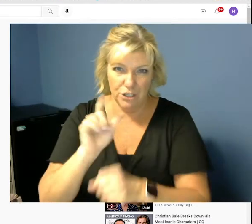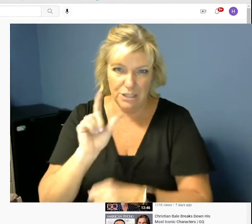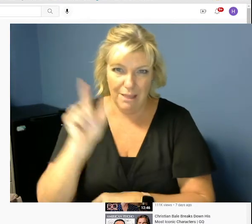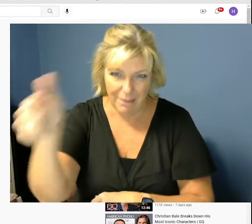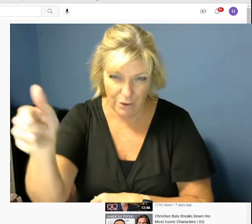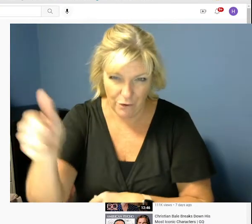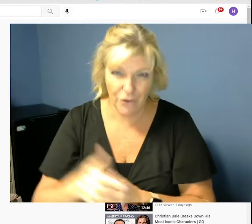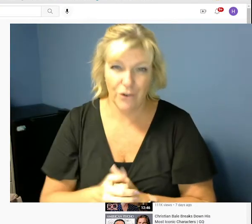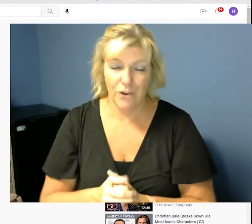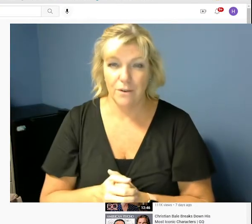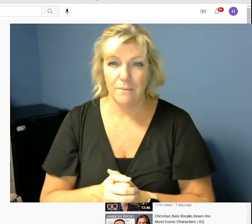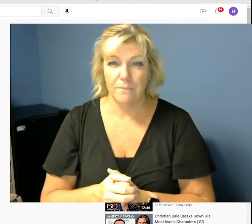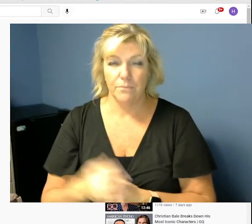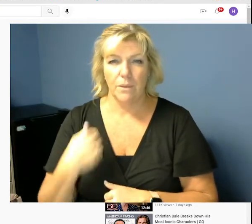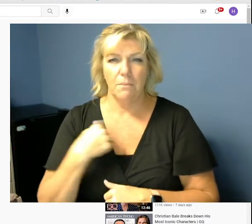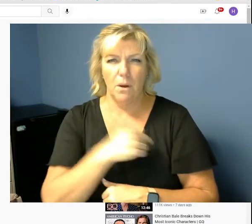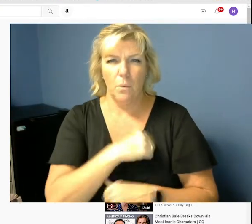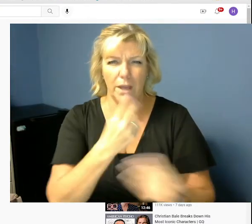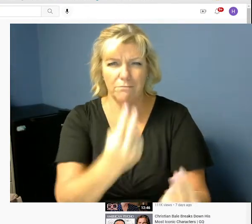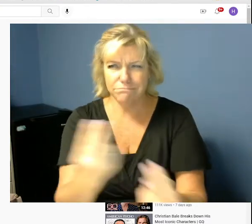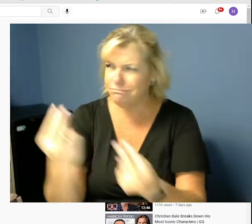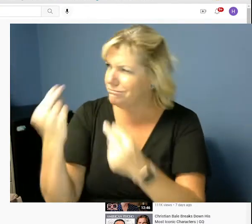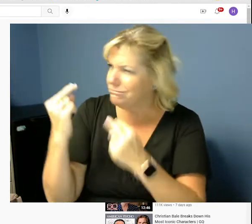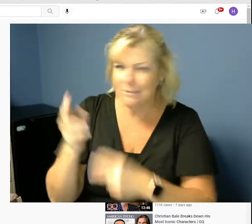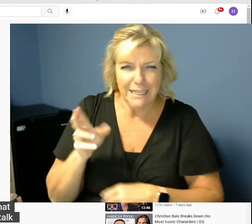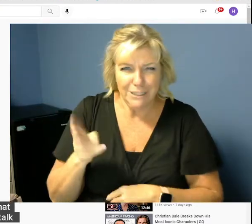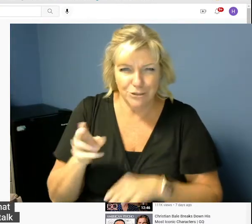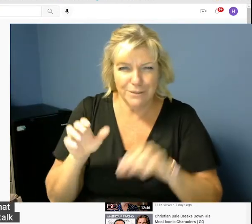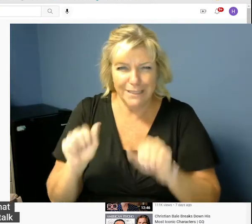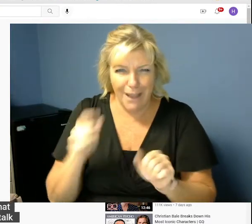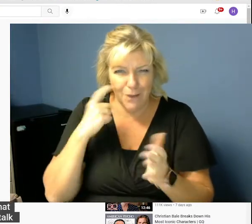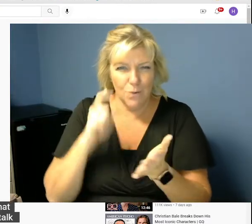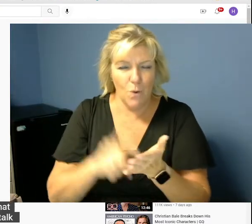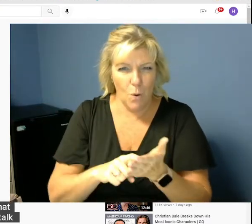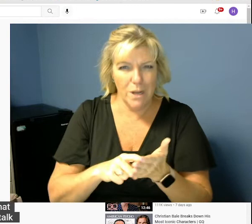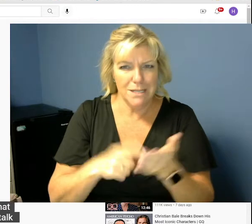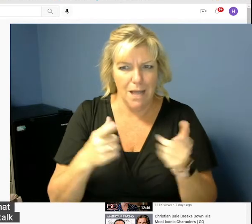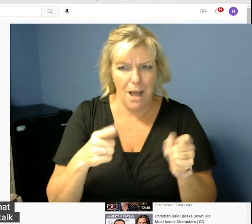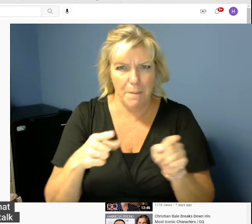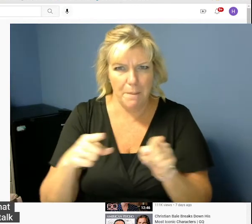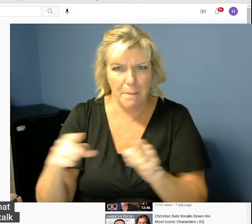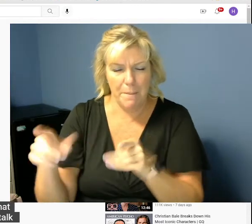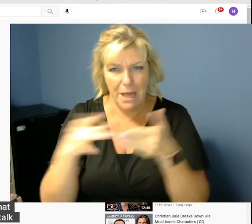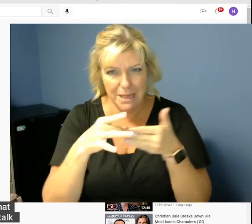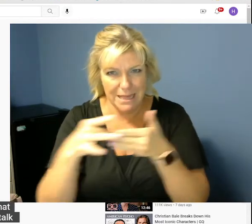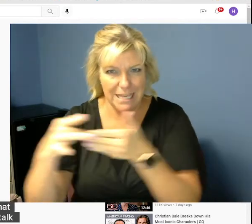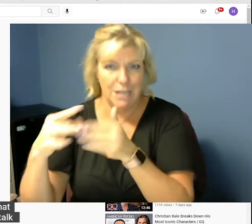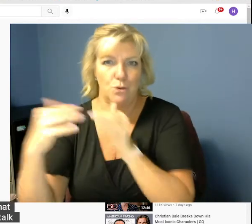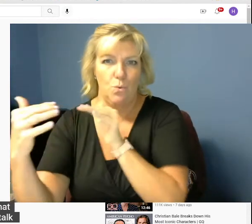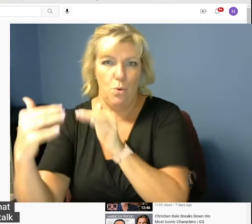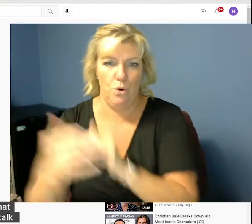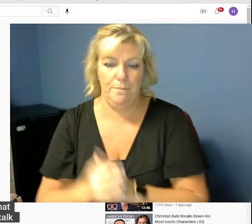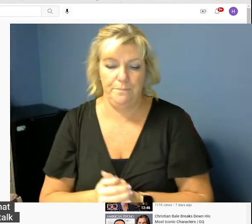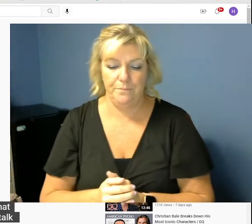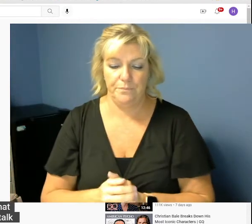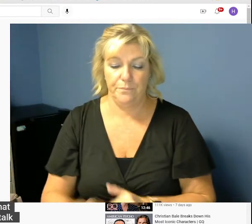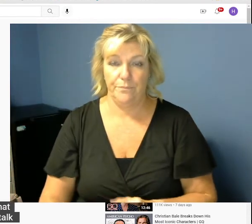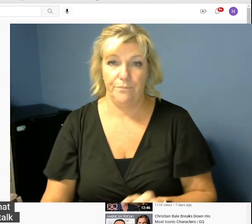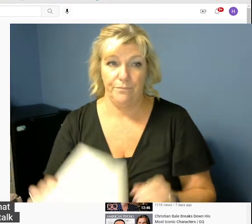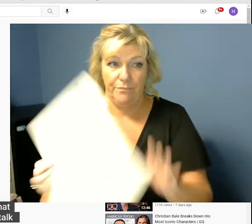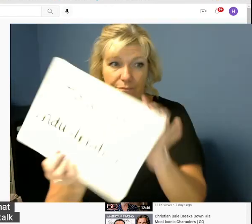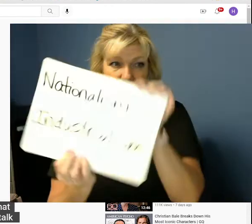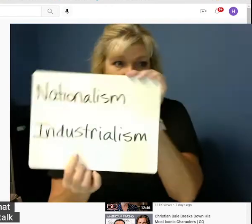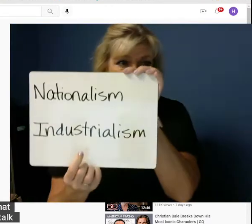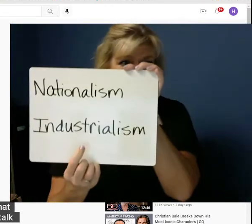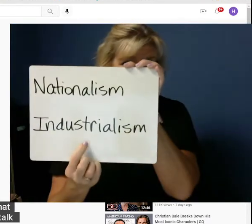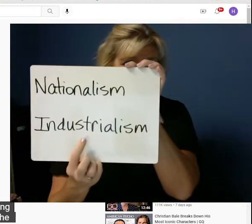we can kind of start to trace these things starting to happen. Okay, and then in terms of industrialization, we've got kind